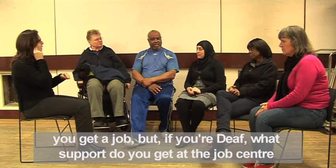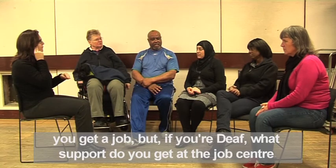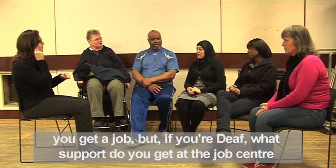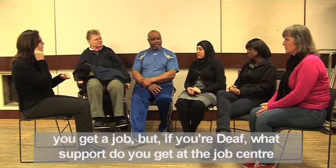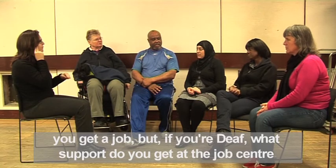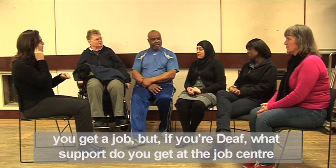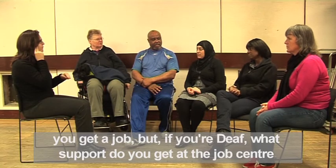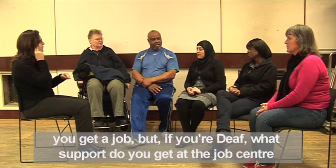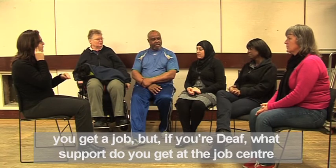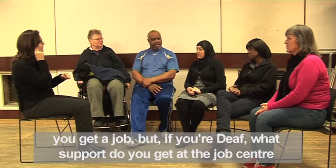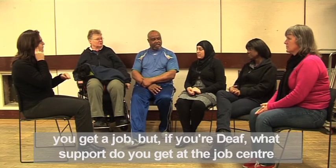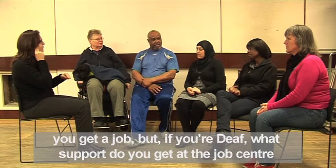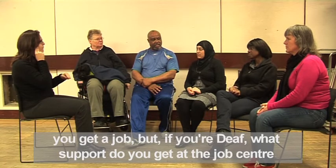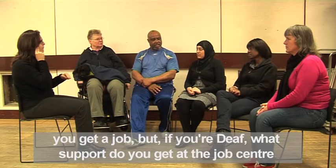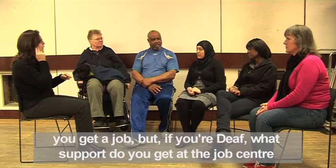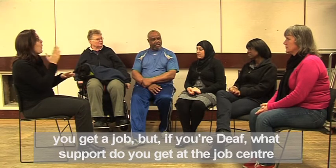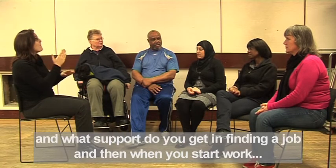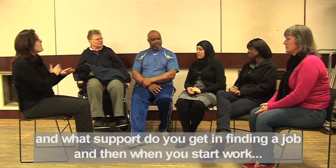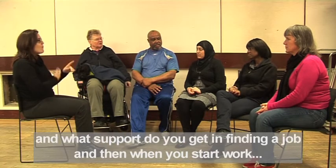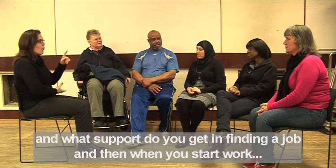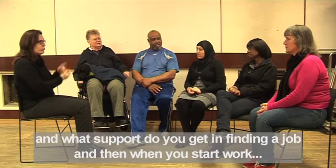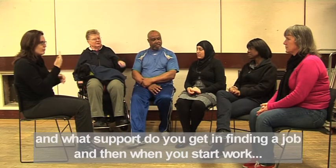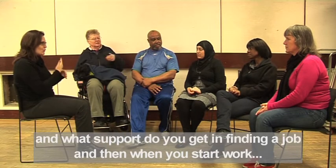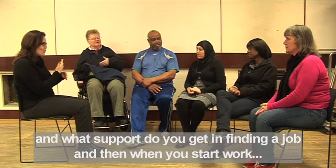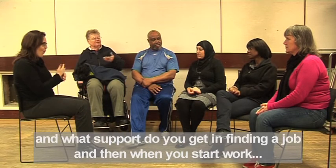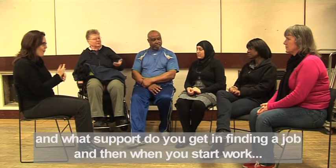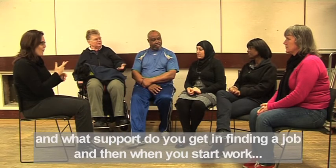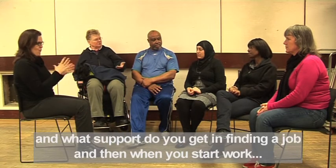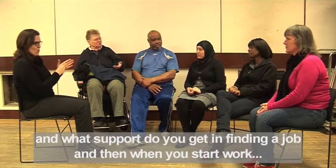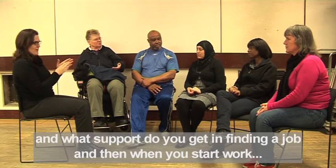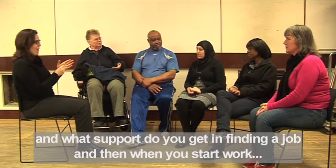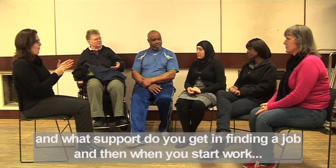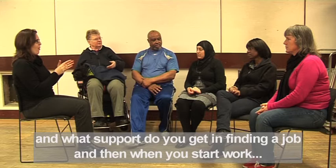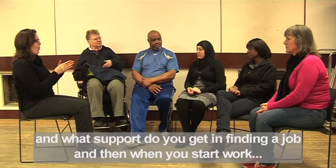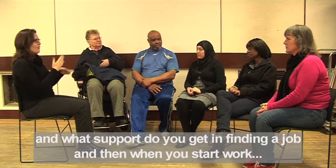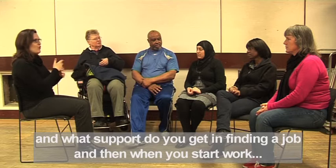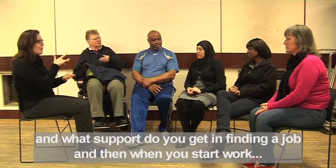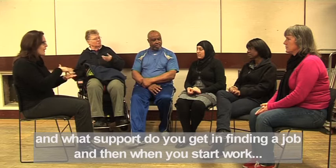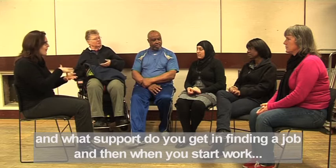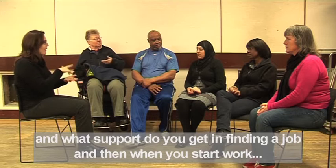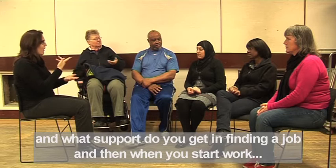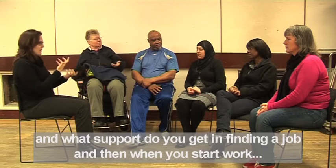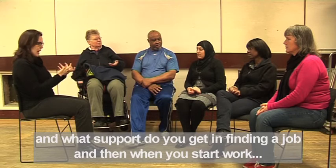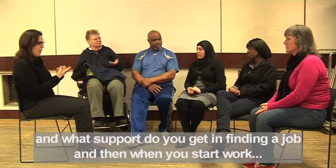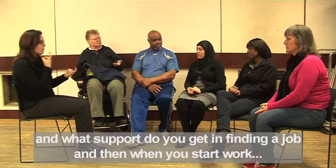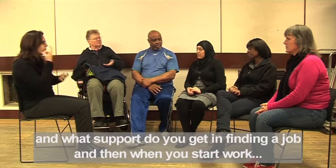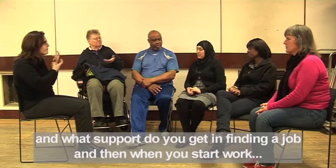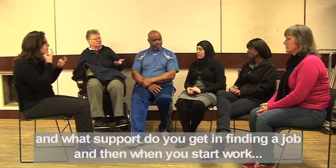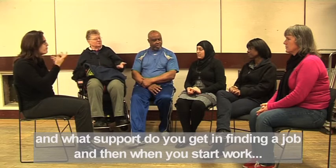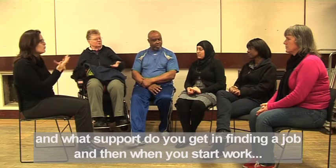get at the job centre? What support do you get in finding a job? And then when you start your